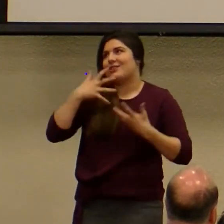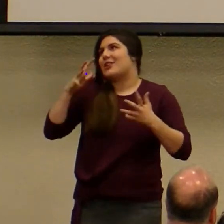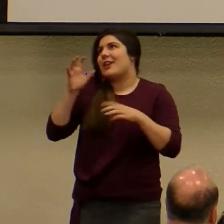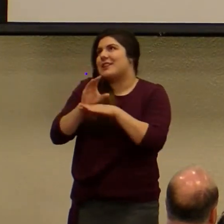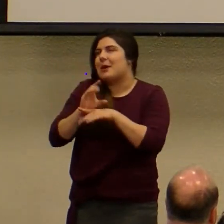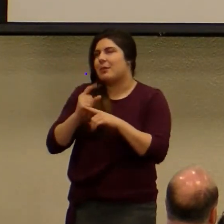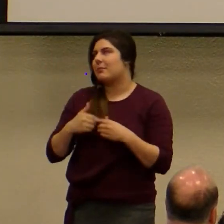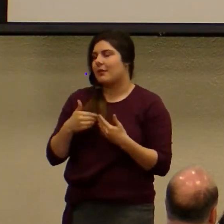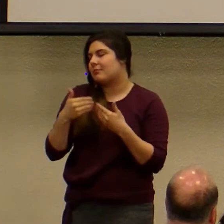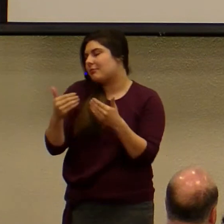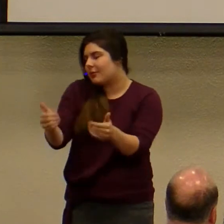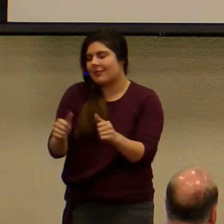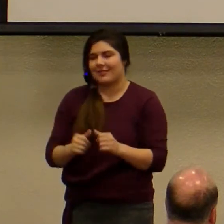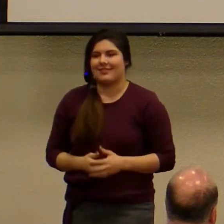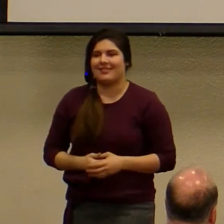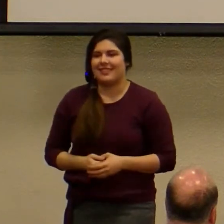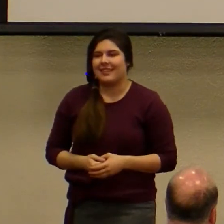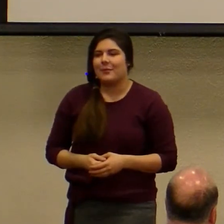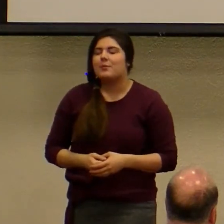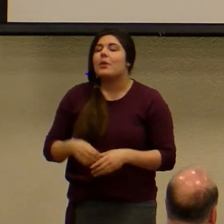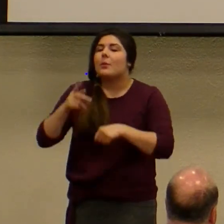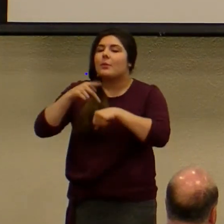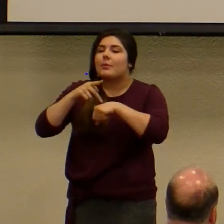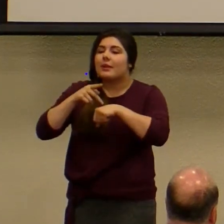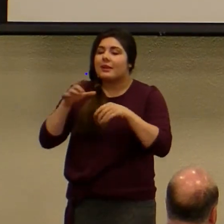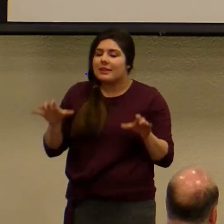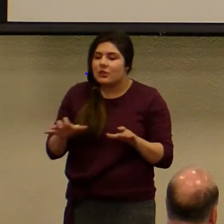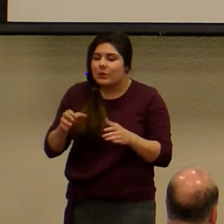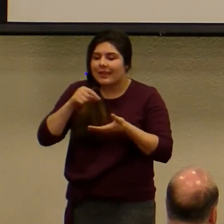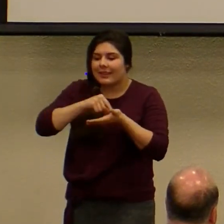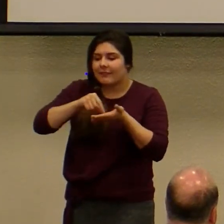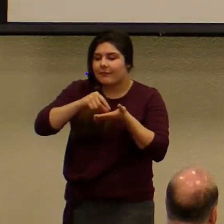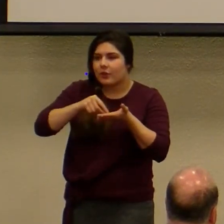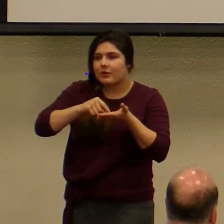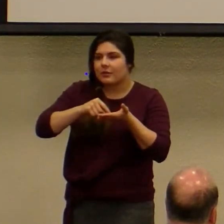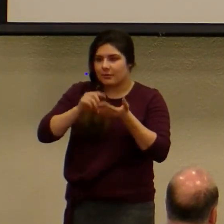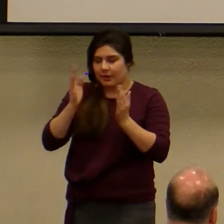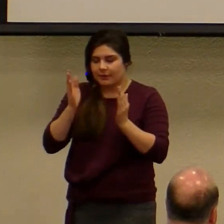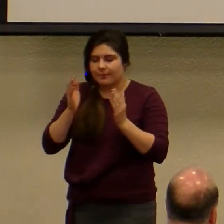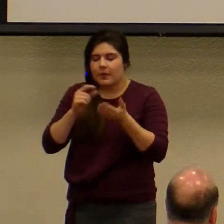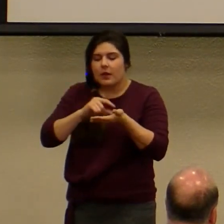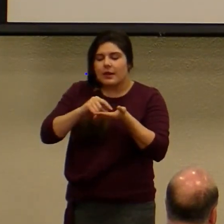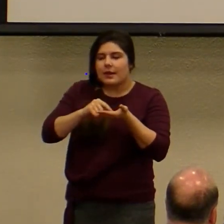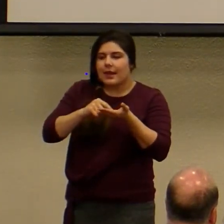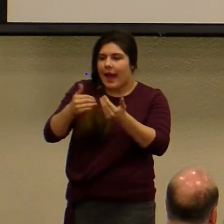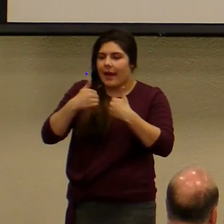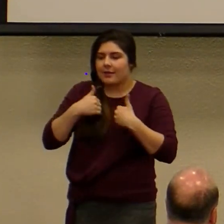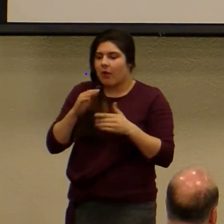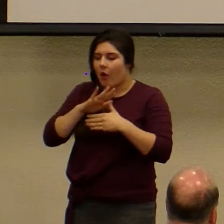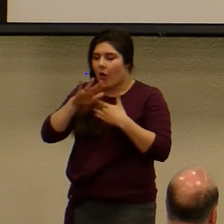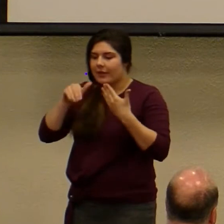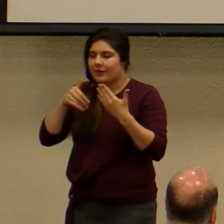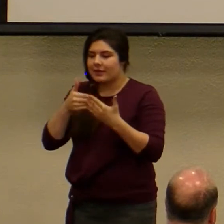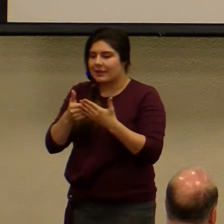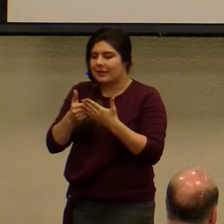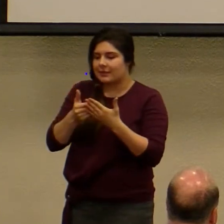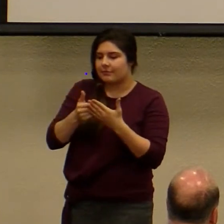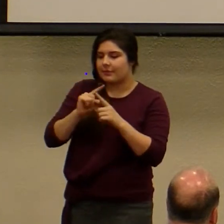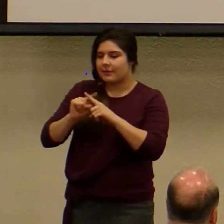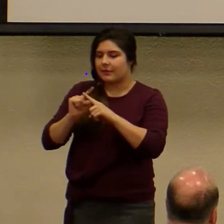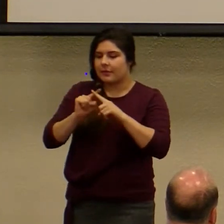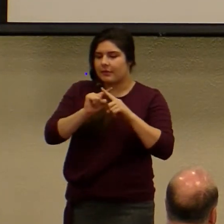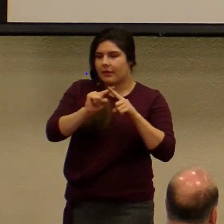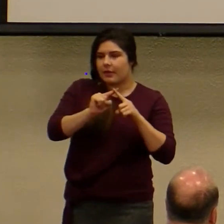on. What Peter does in this text, and watch this. He grabs a hold of all of these implications